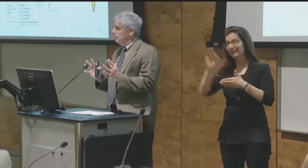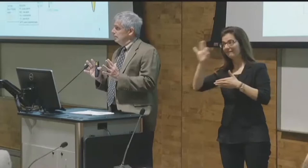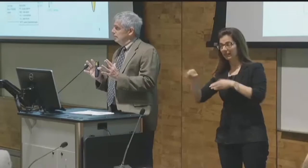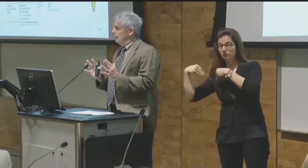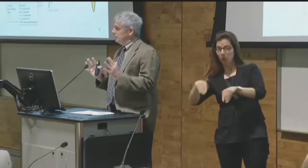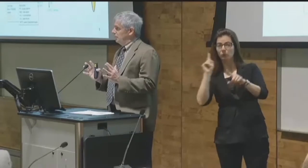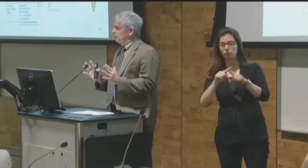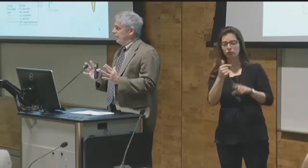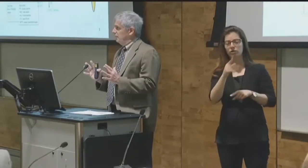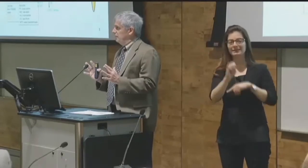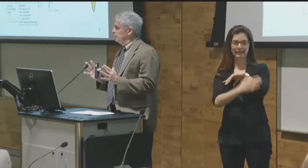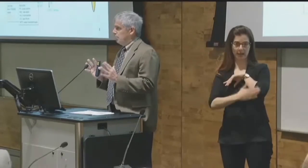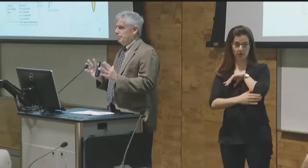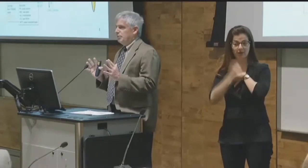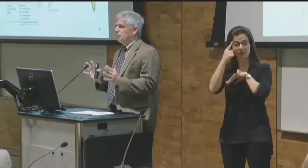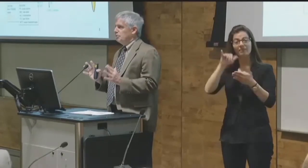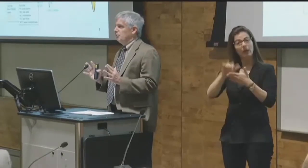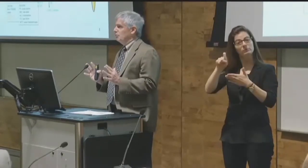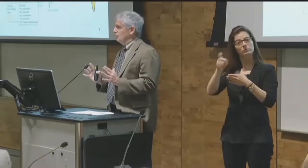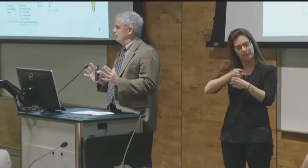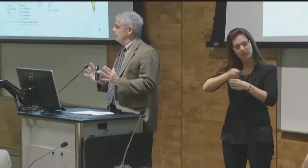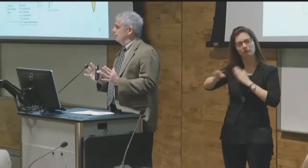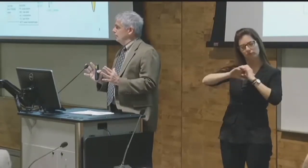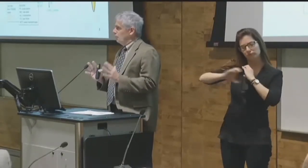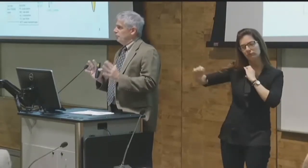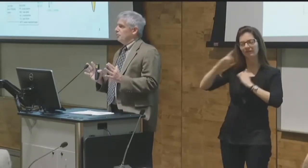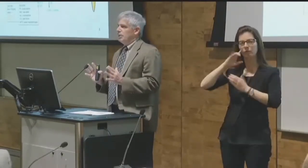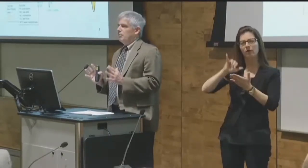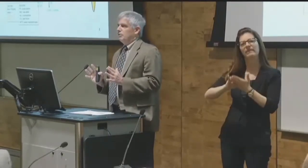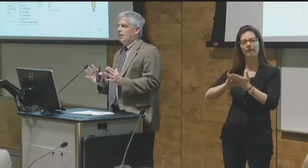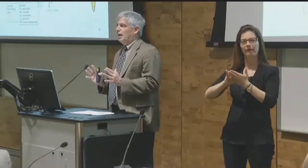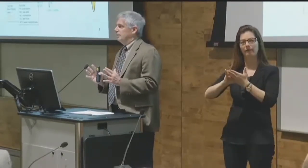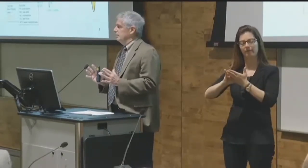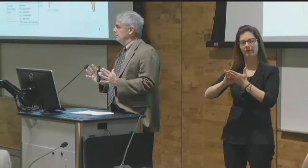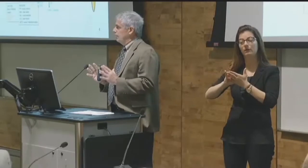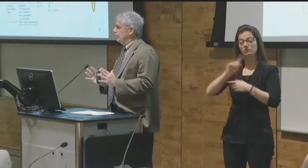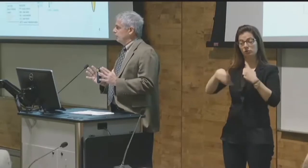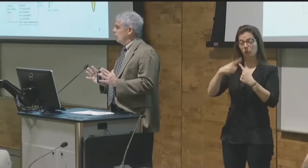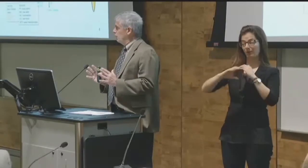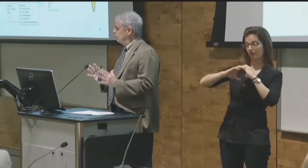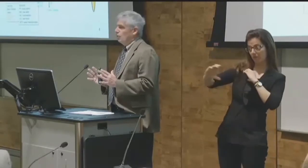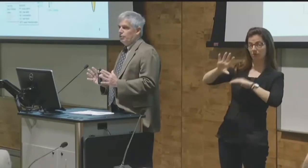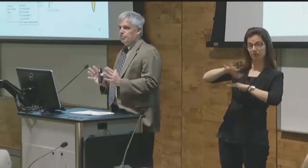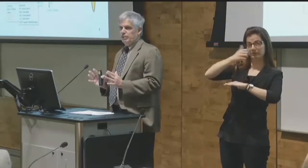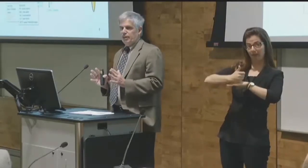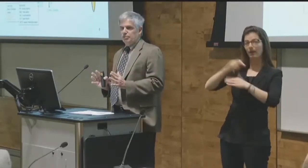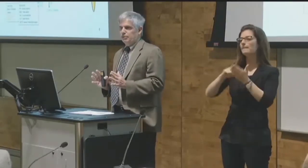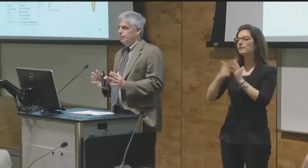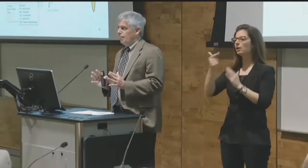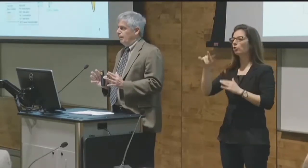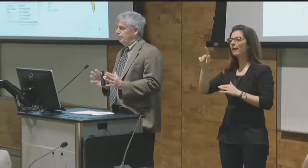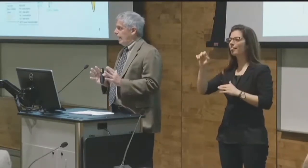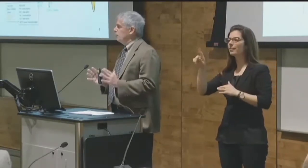hub of the Genesee County pipe distribution system. So once their plant went online, Great Lakes Water would no longer be